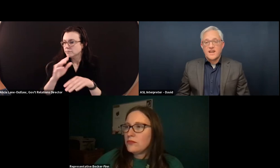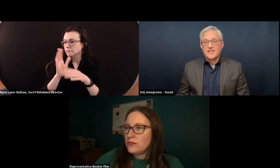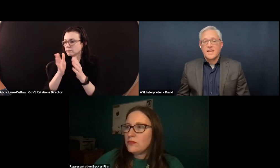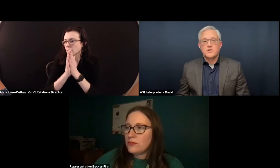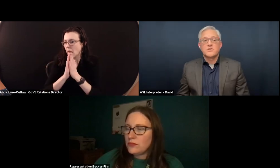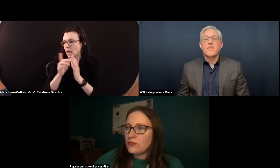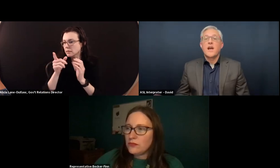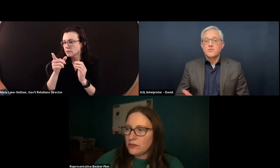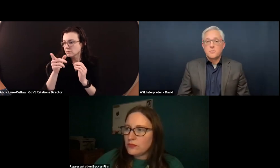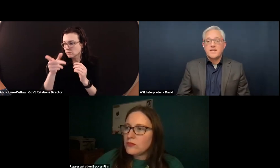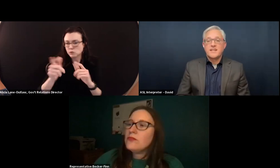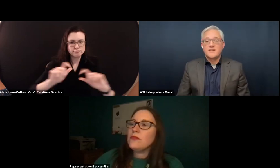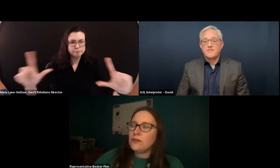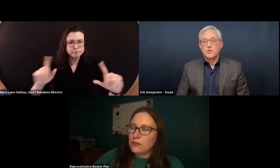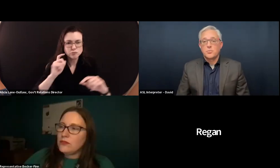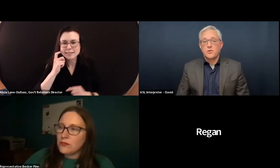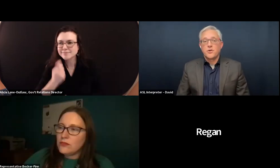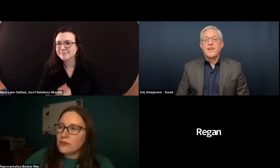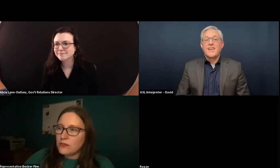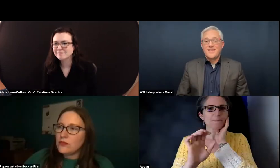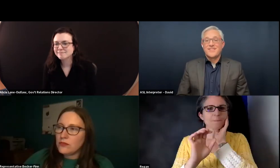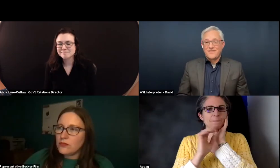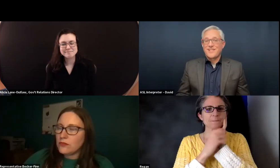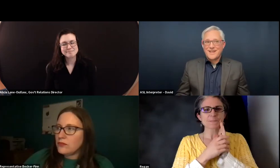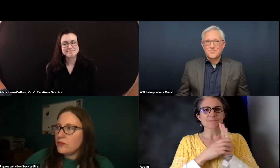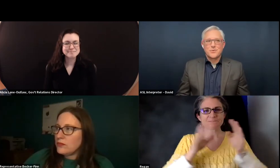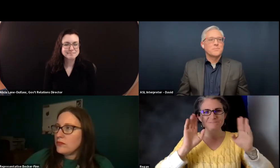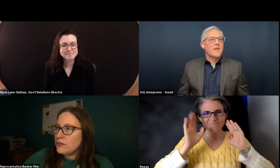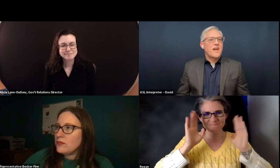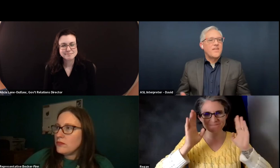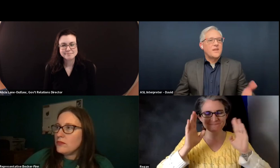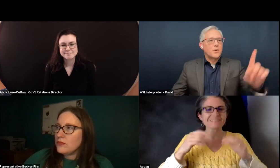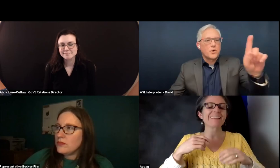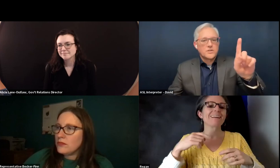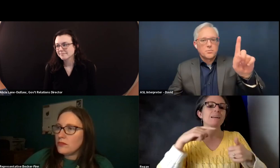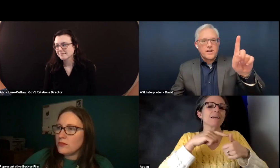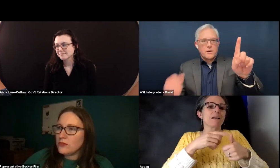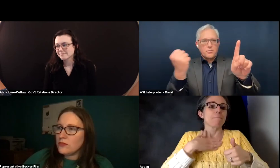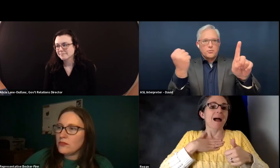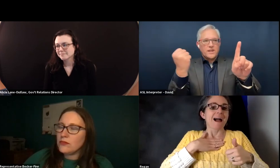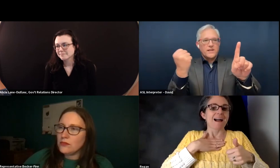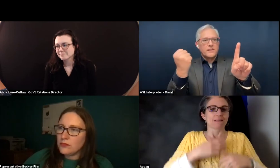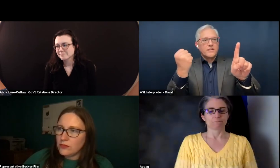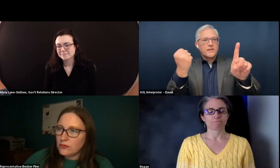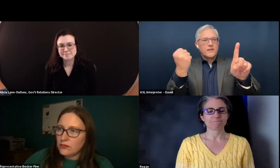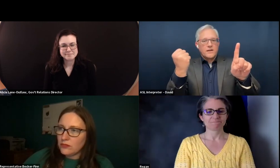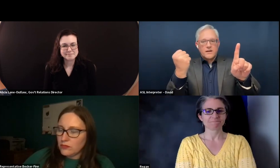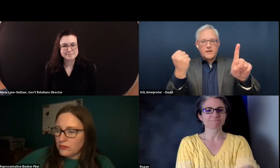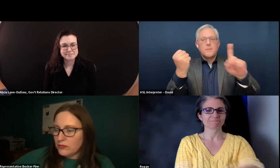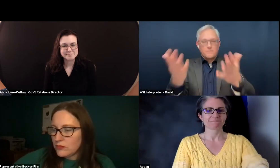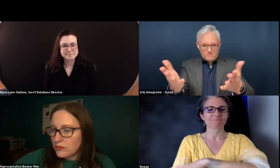that are signed languages. So they also might need a deaf interpreter in the deaf classroom. And then we're going to bring up Regan